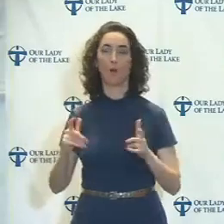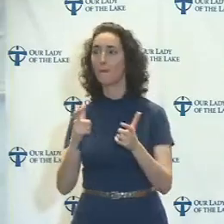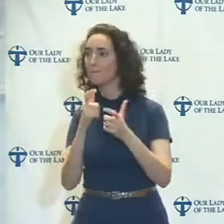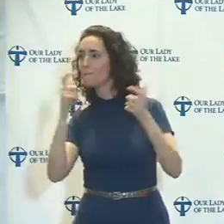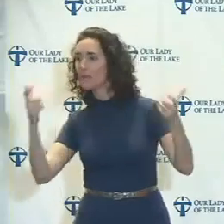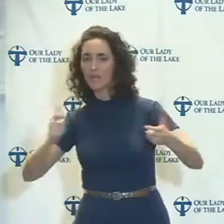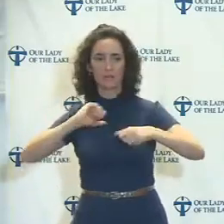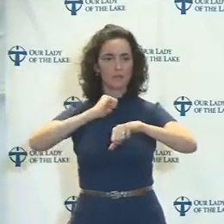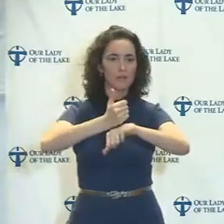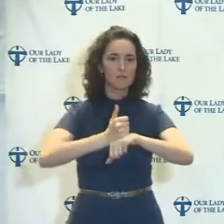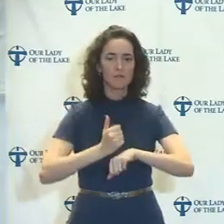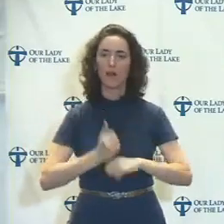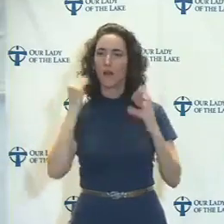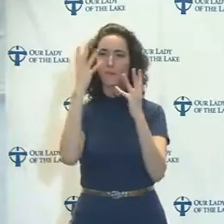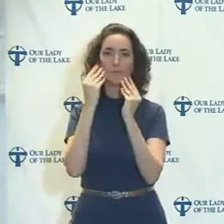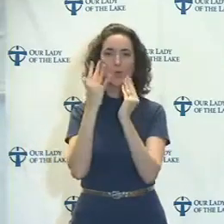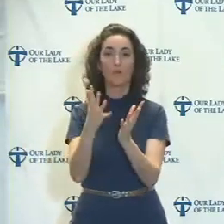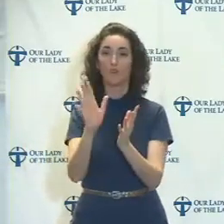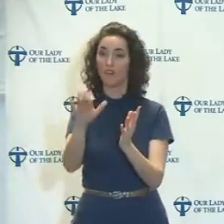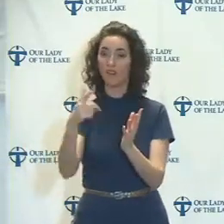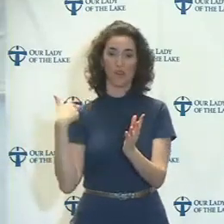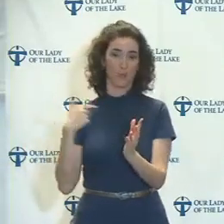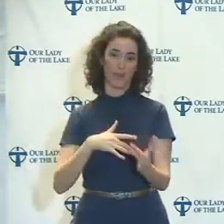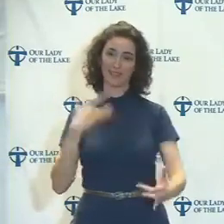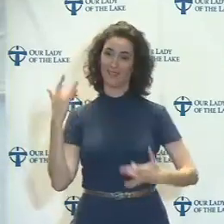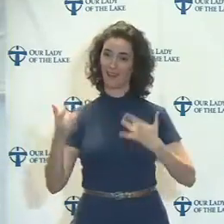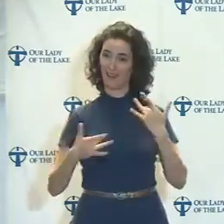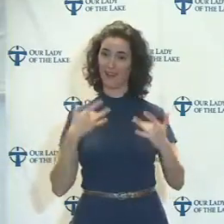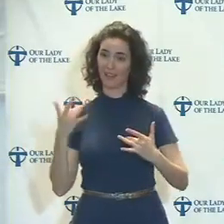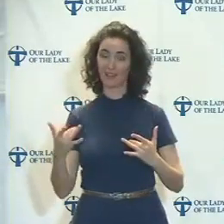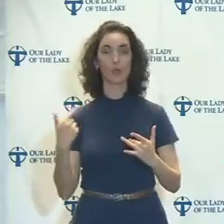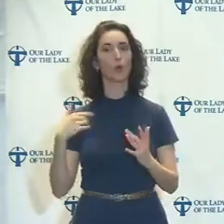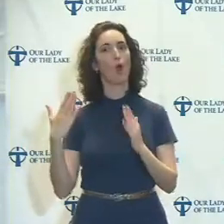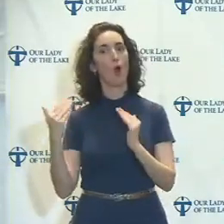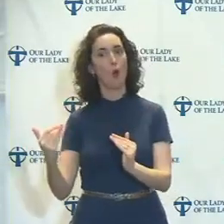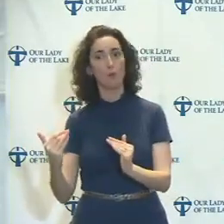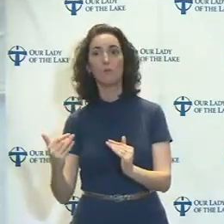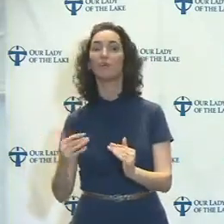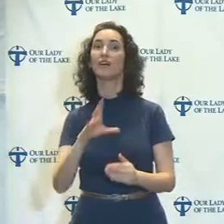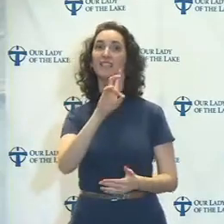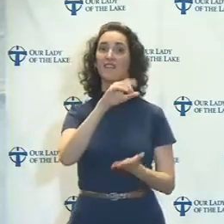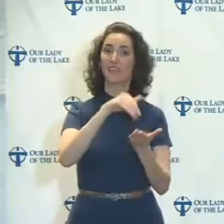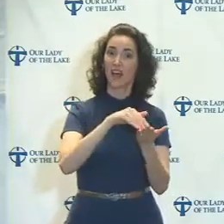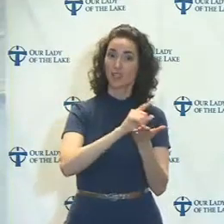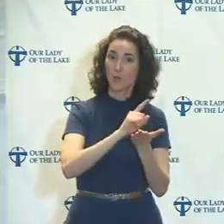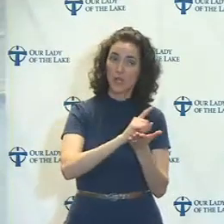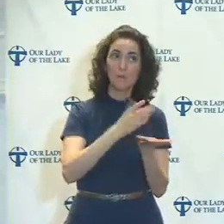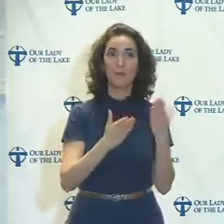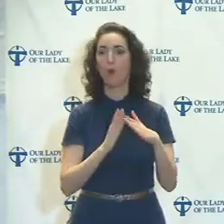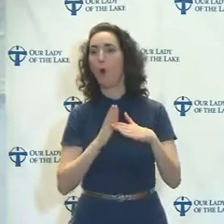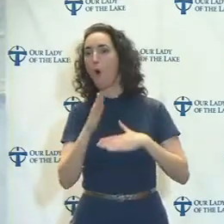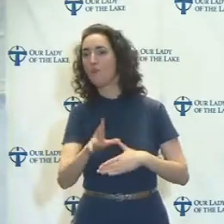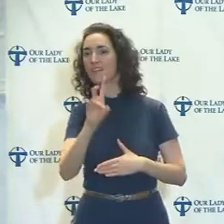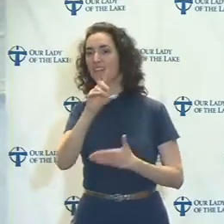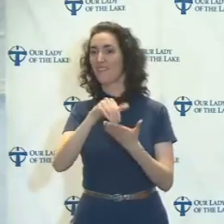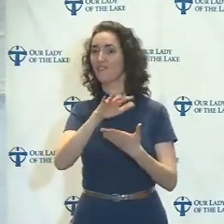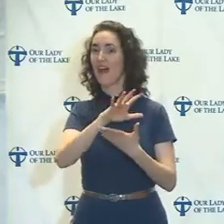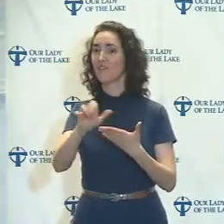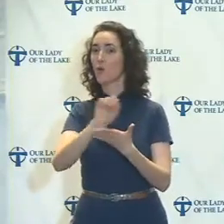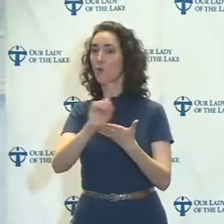beautifully laid out, so we're excited about this, and we do hope to exceed 7,000, maybe 7,500 or more vaccines a